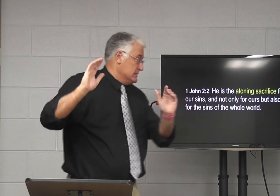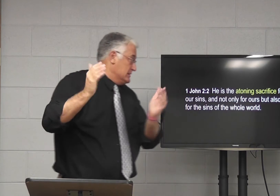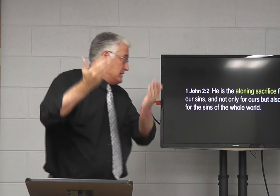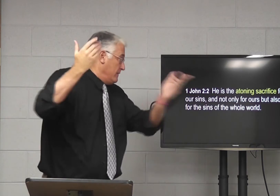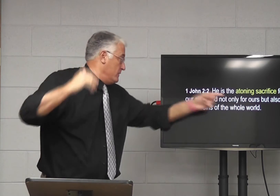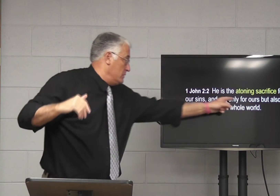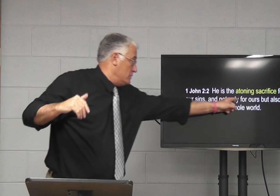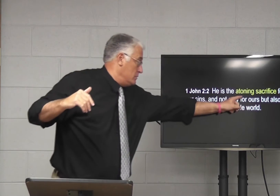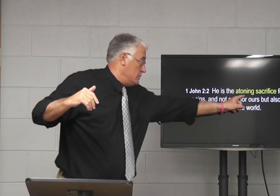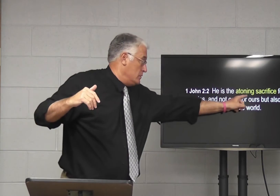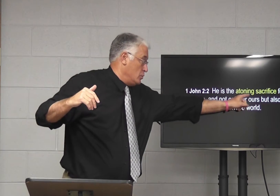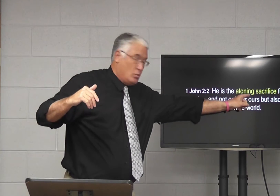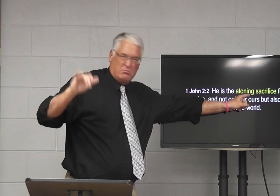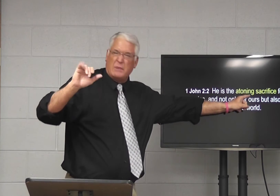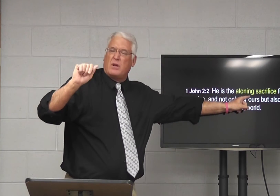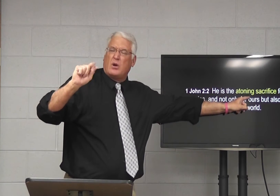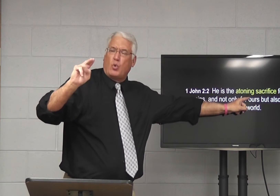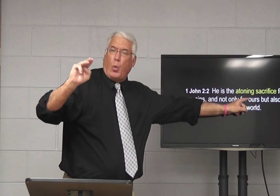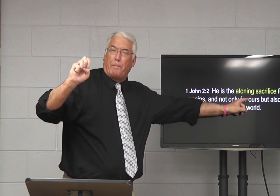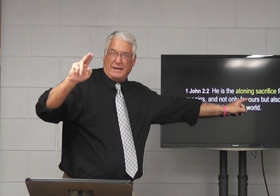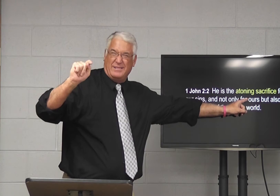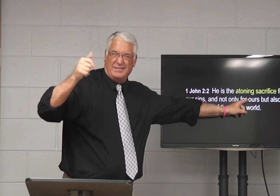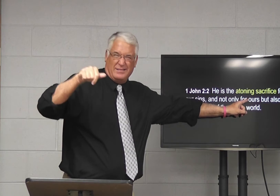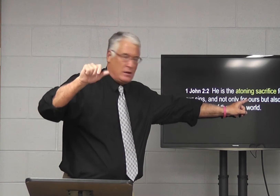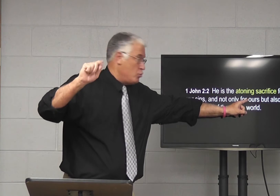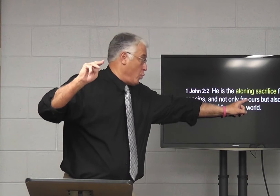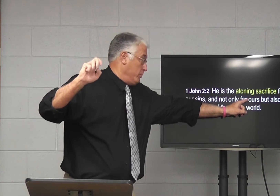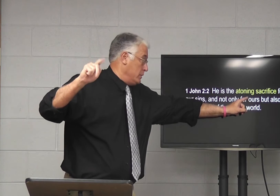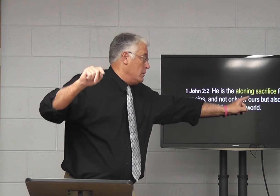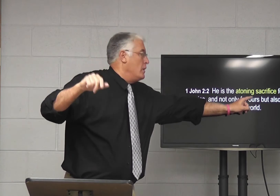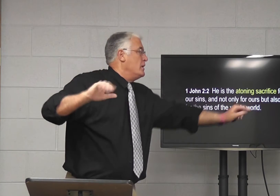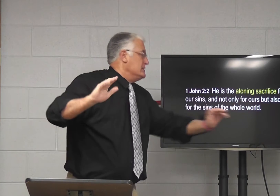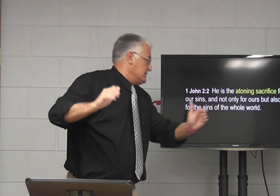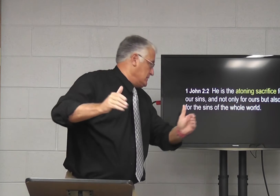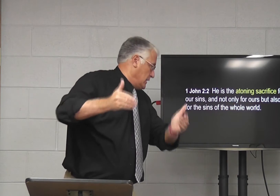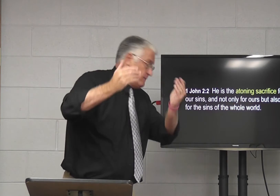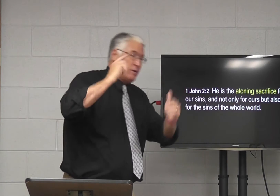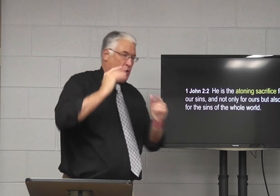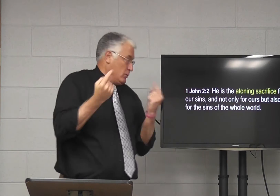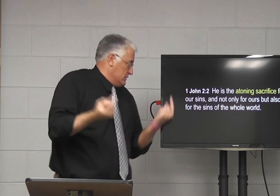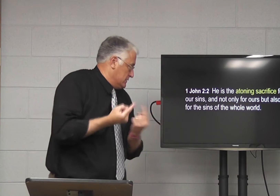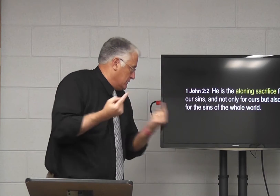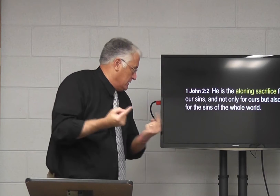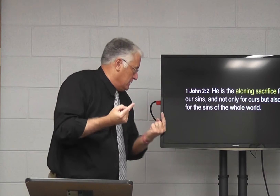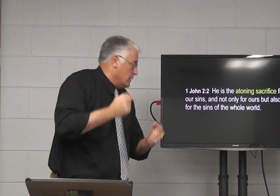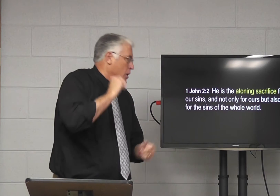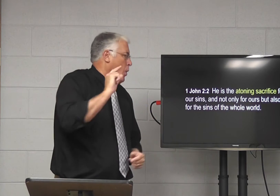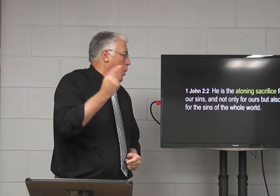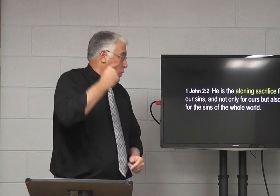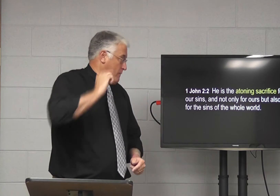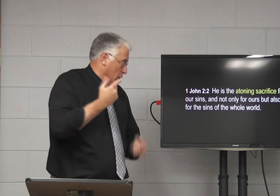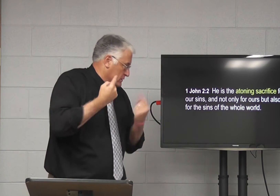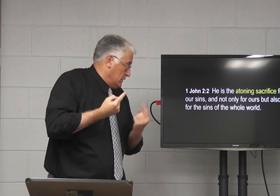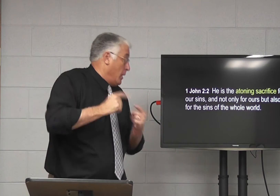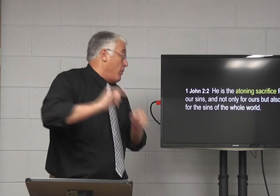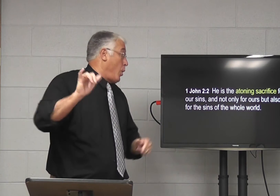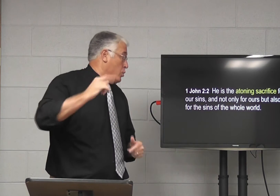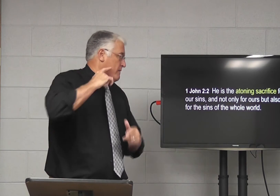sacrifice. Remember that word atonement. sacrifice for our sins, and